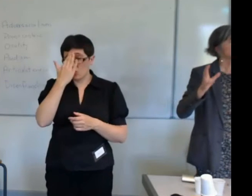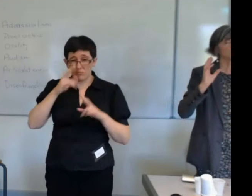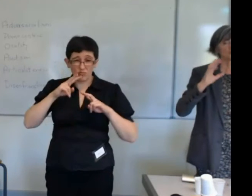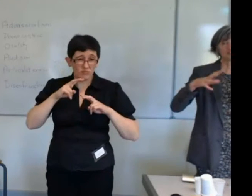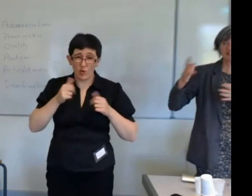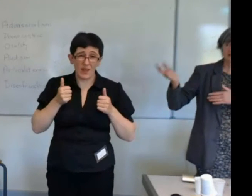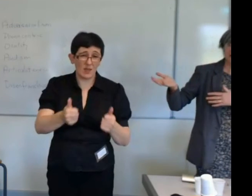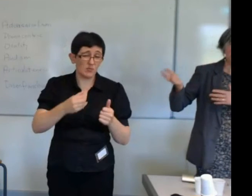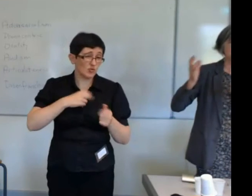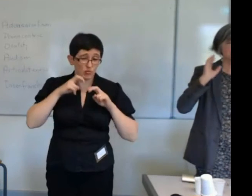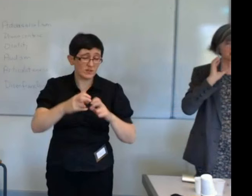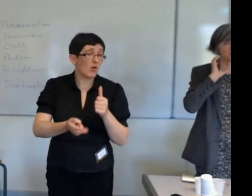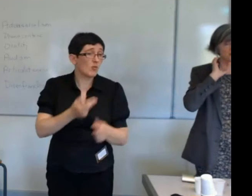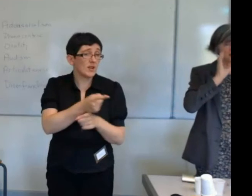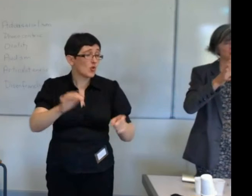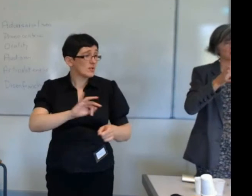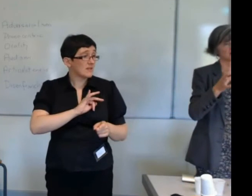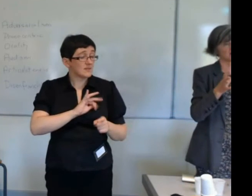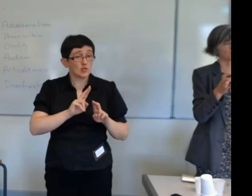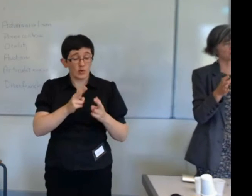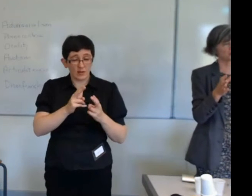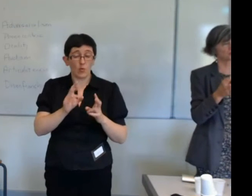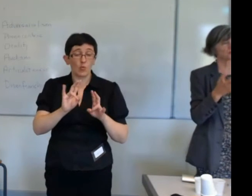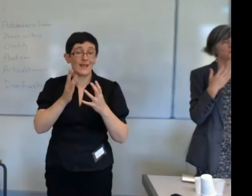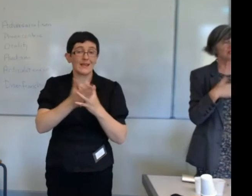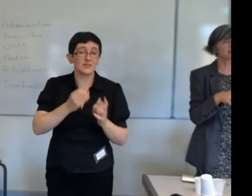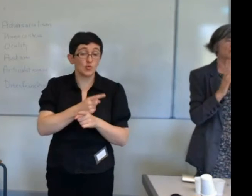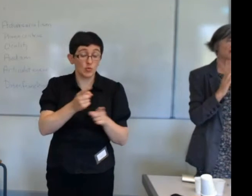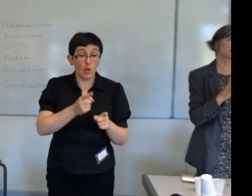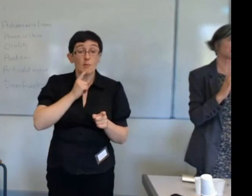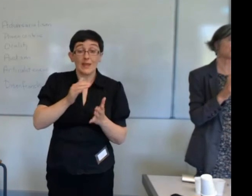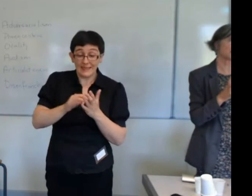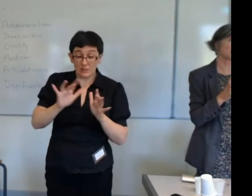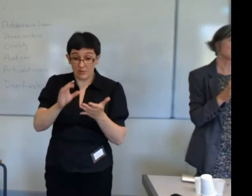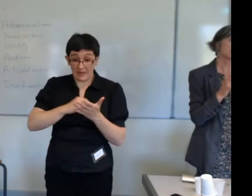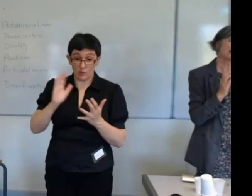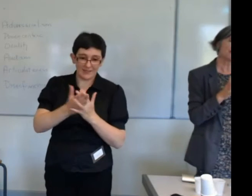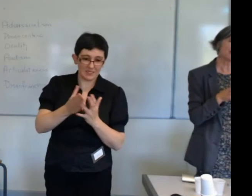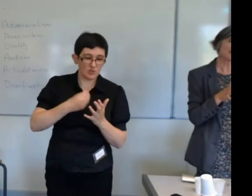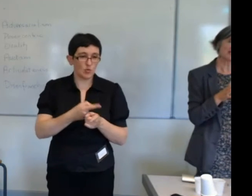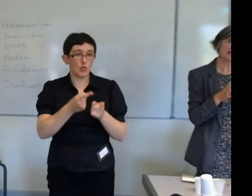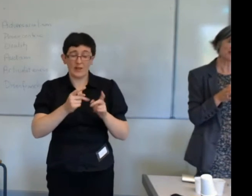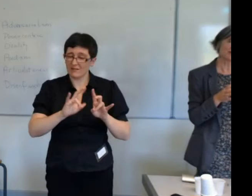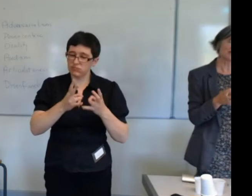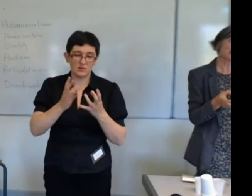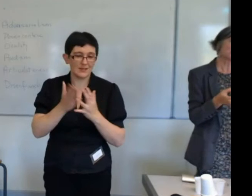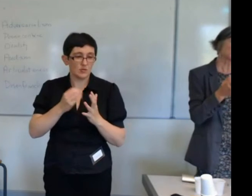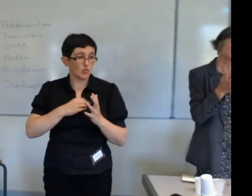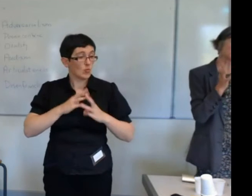you don't need it to be immediately accessible to you, but we needed the website to be immediately accessible. So